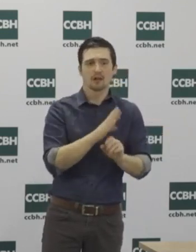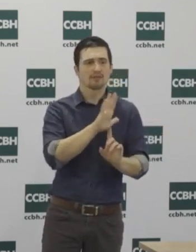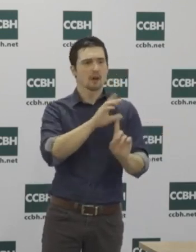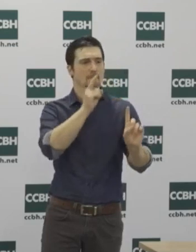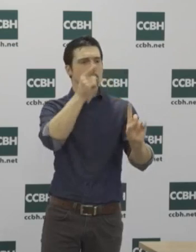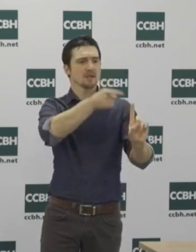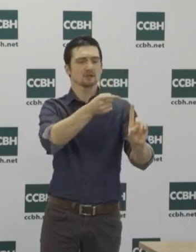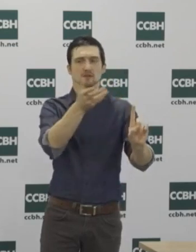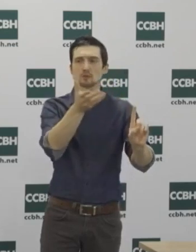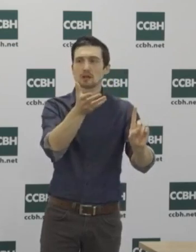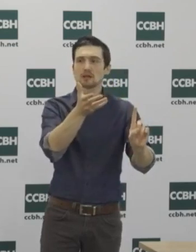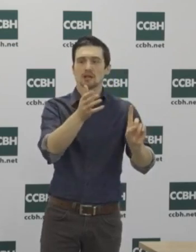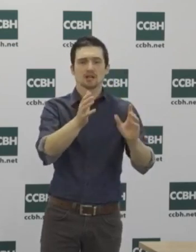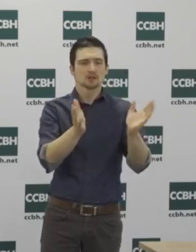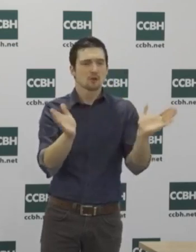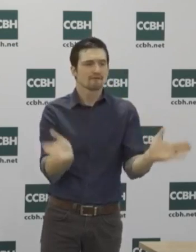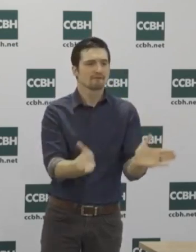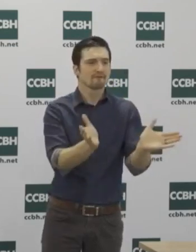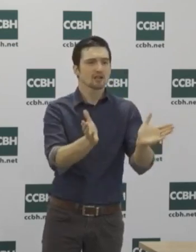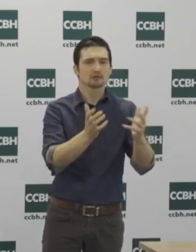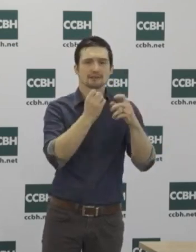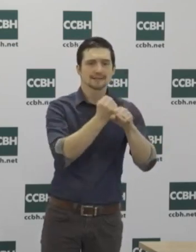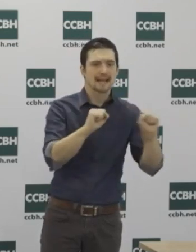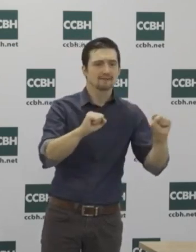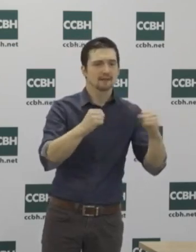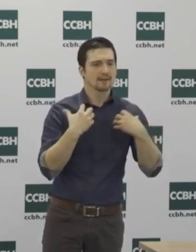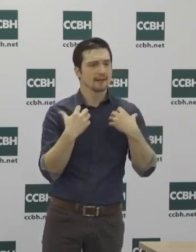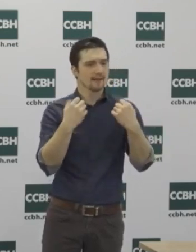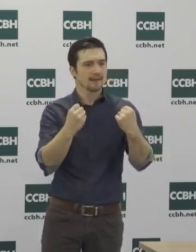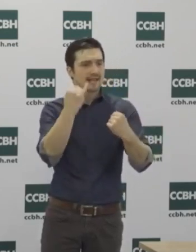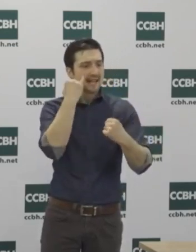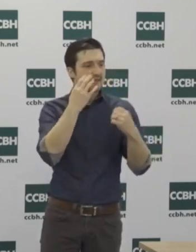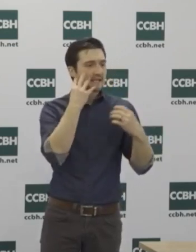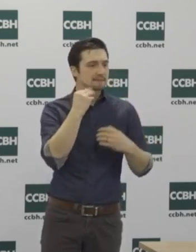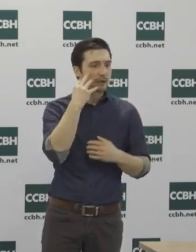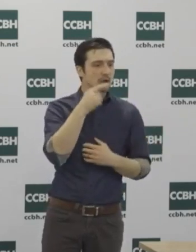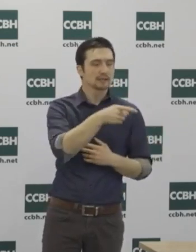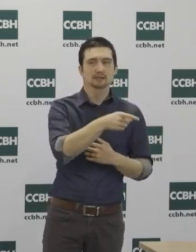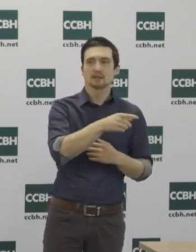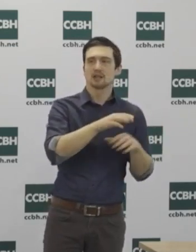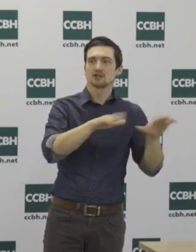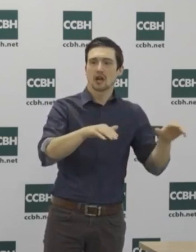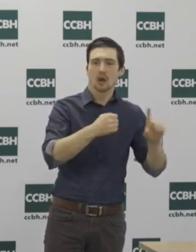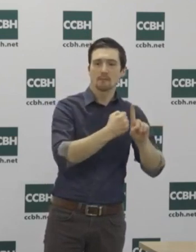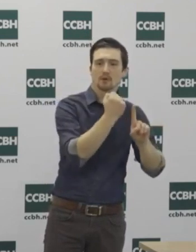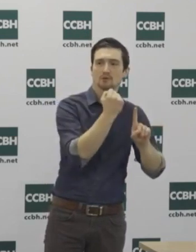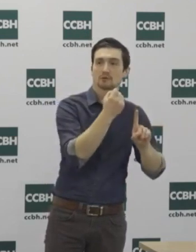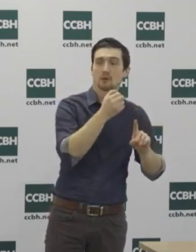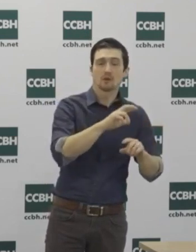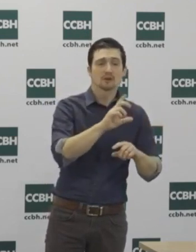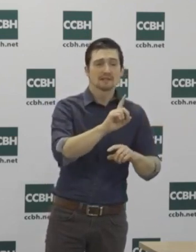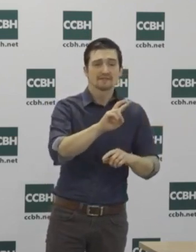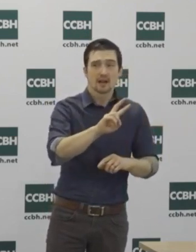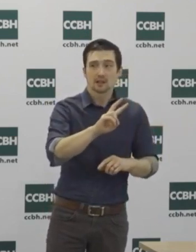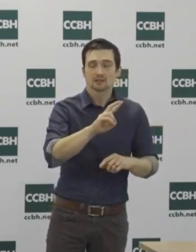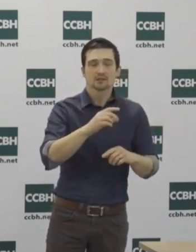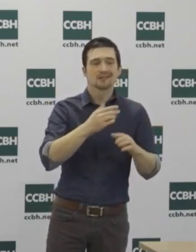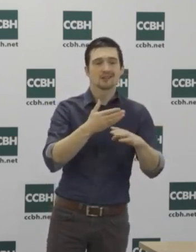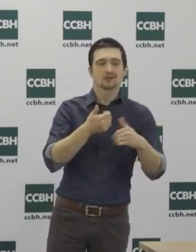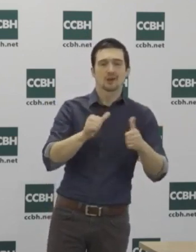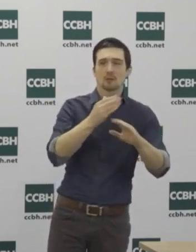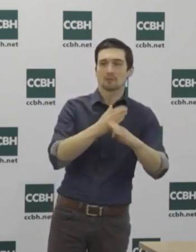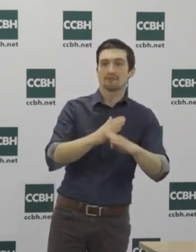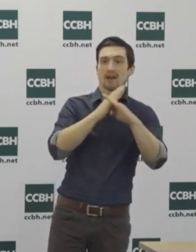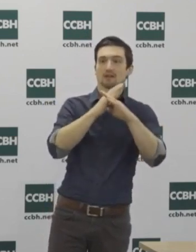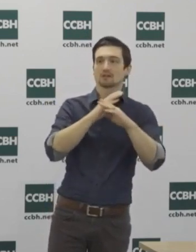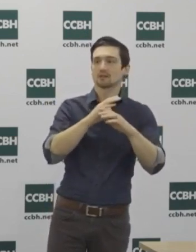is to foster safety and healing to those affected by child abuse and domestic violence, and to prevent abuse through